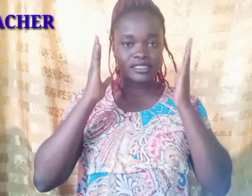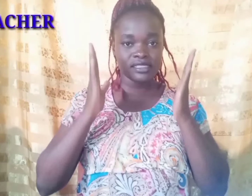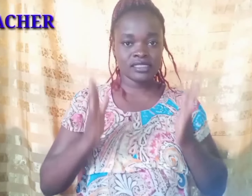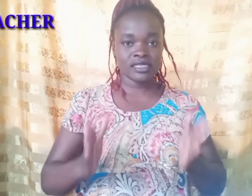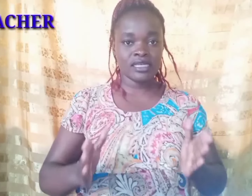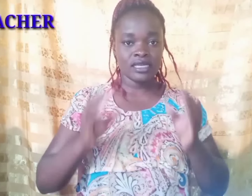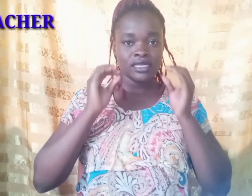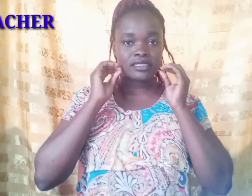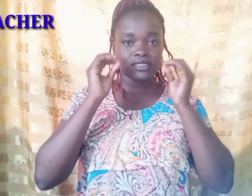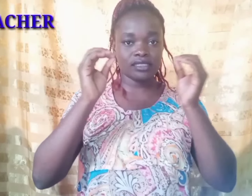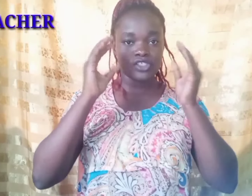personalize,